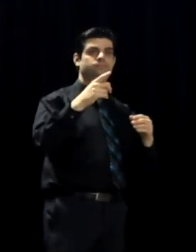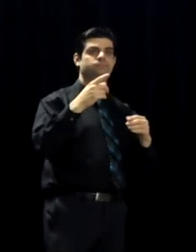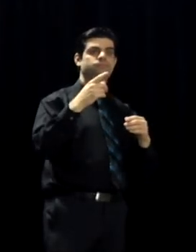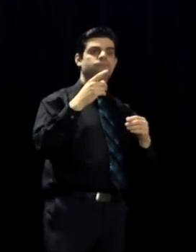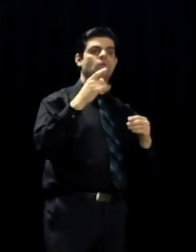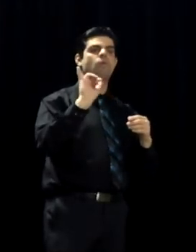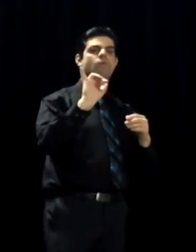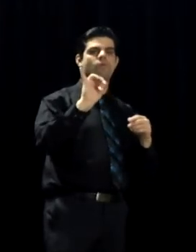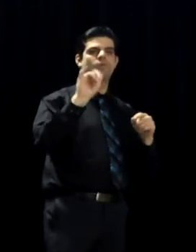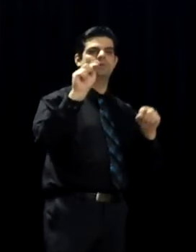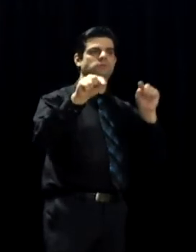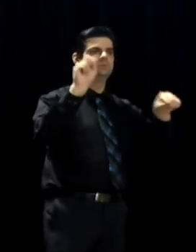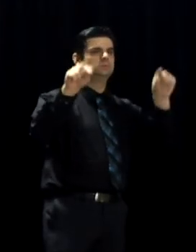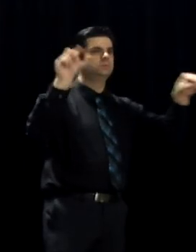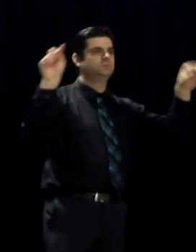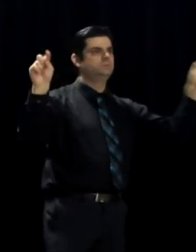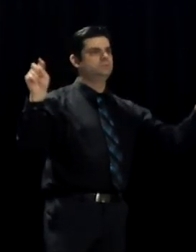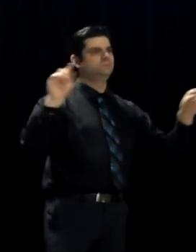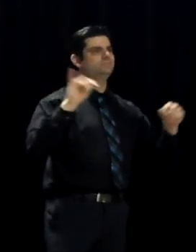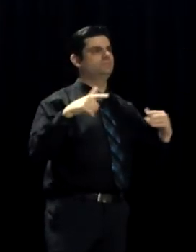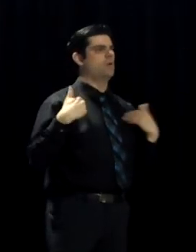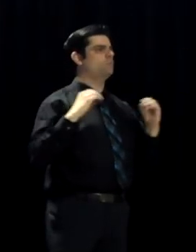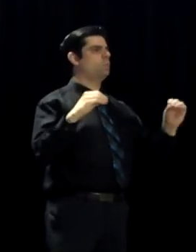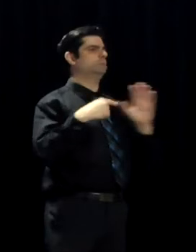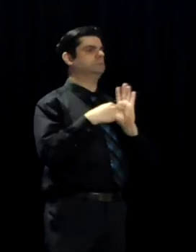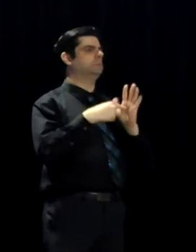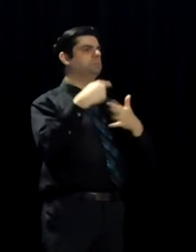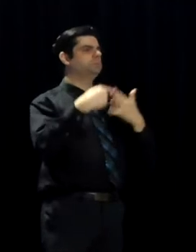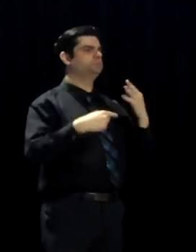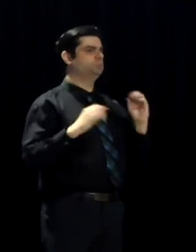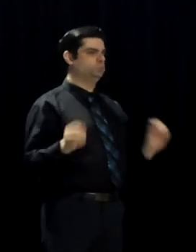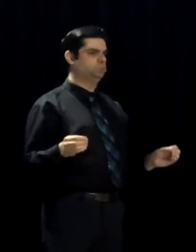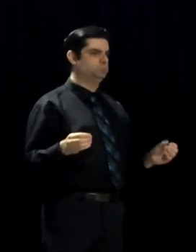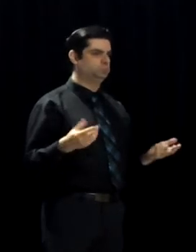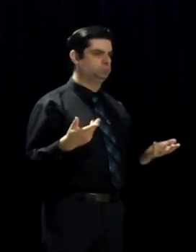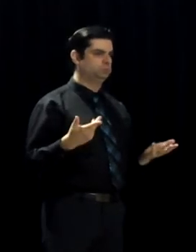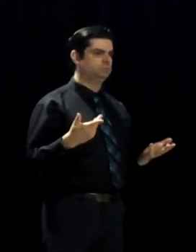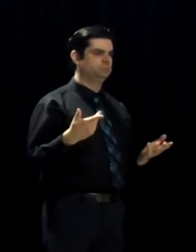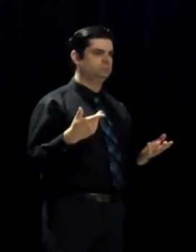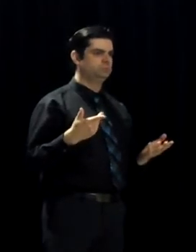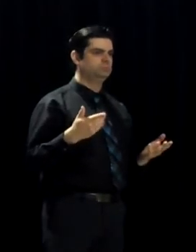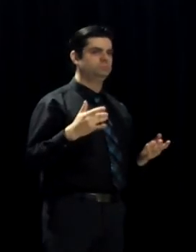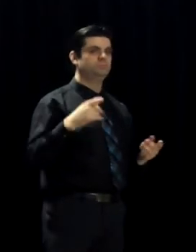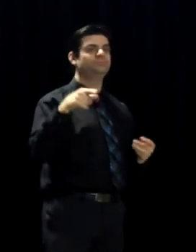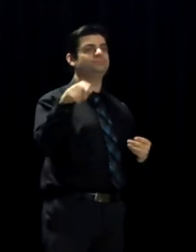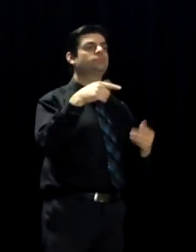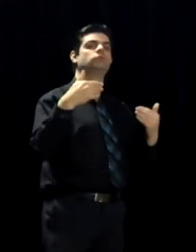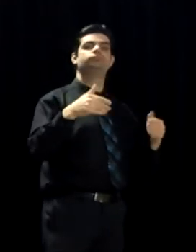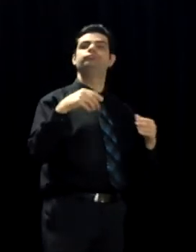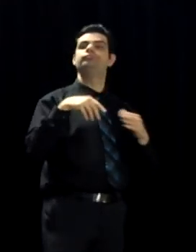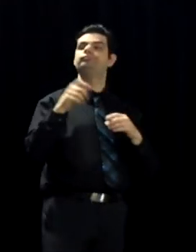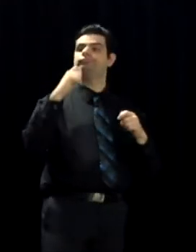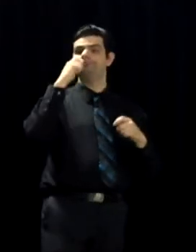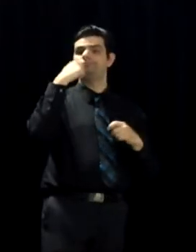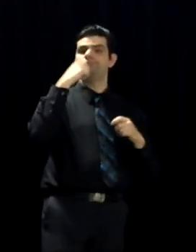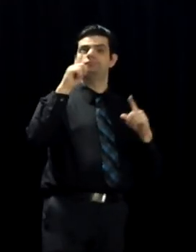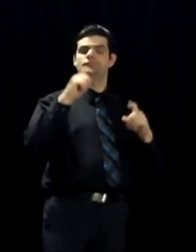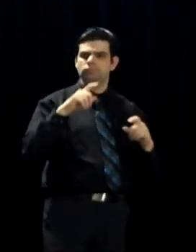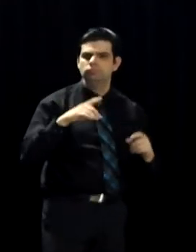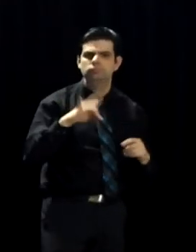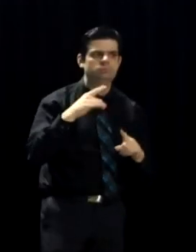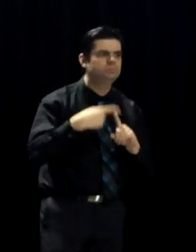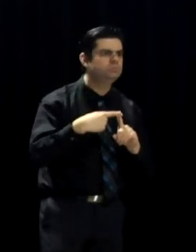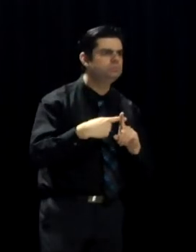They were curious and got a test. They've had some sort of exposure to COVID. So we need to really,